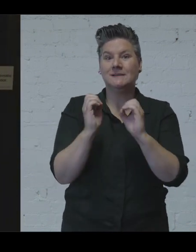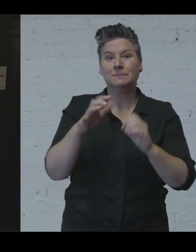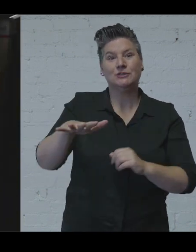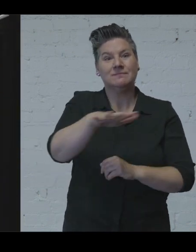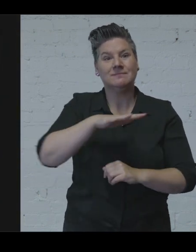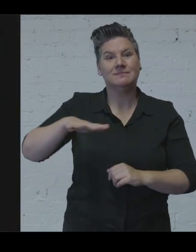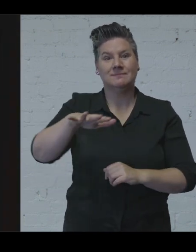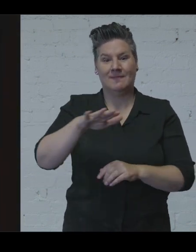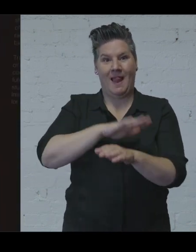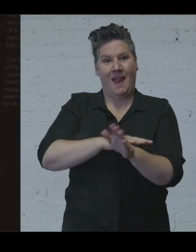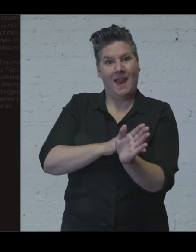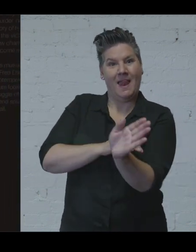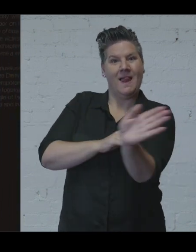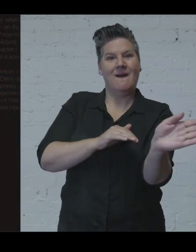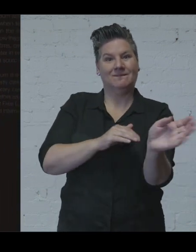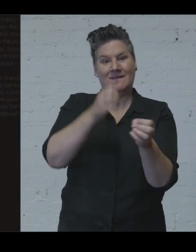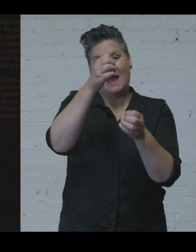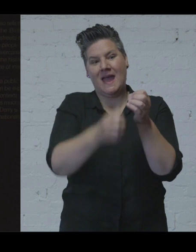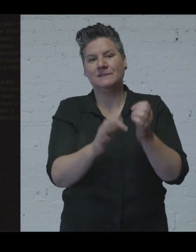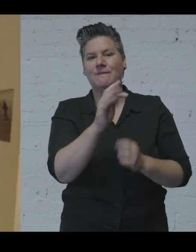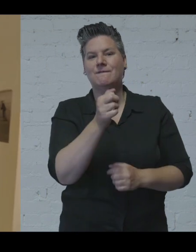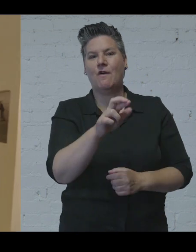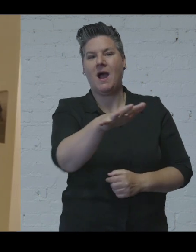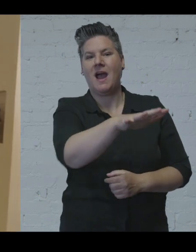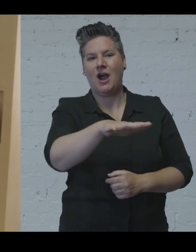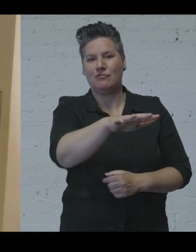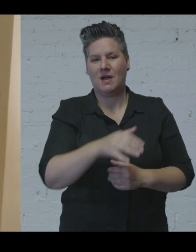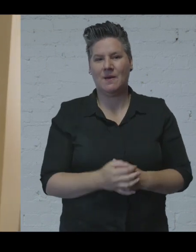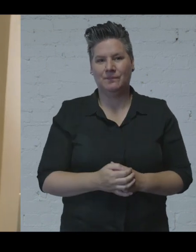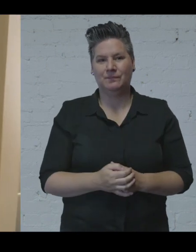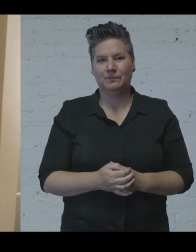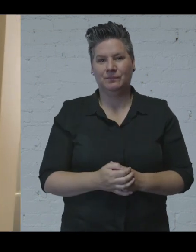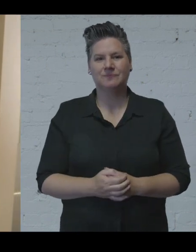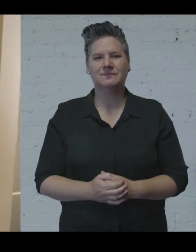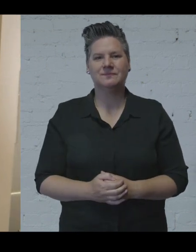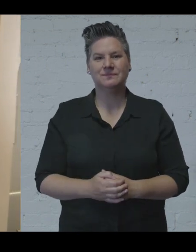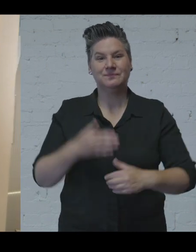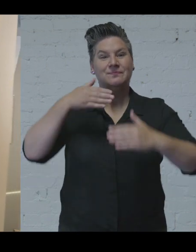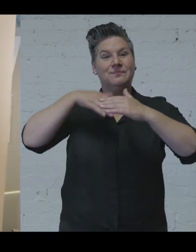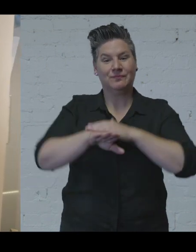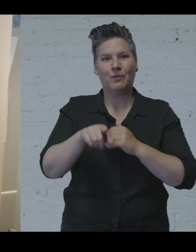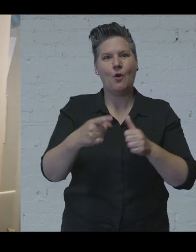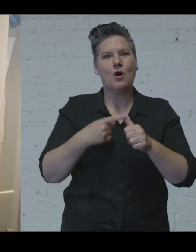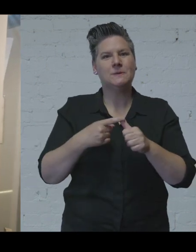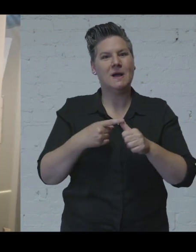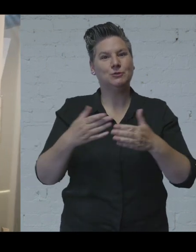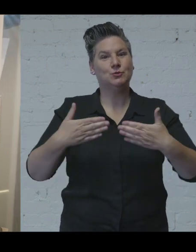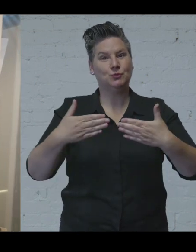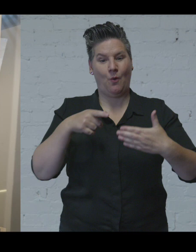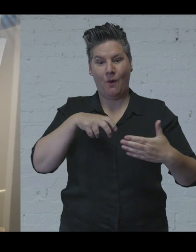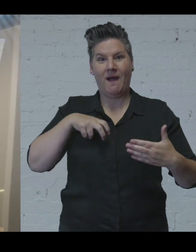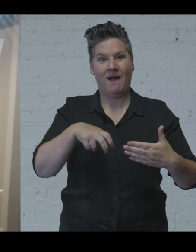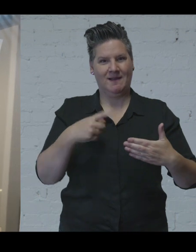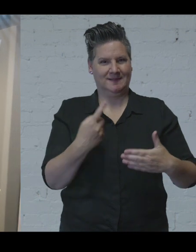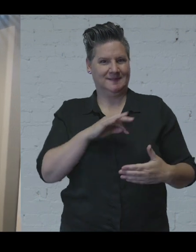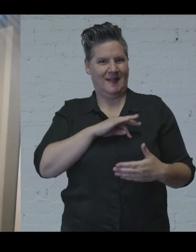exhibition area is on the left-hand side at the end of the foyer area. Enter through the automatic doors to view the exhibits.